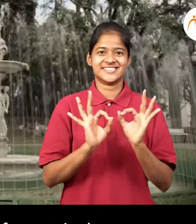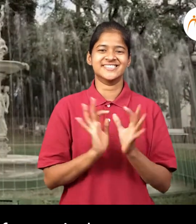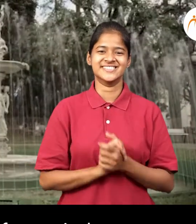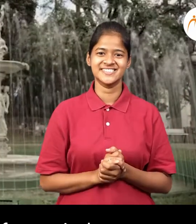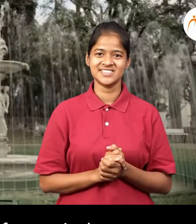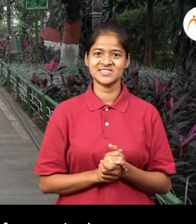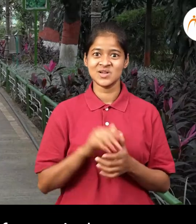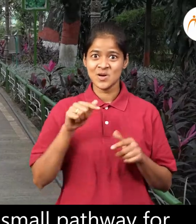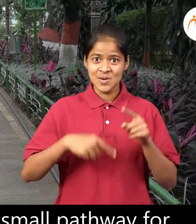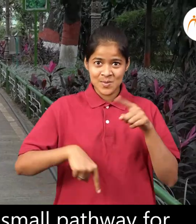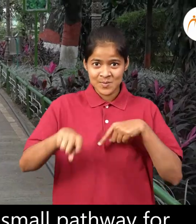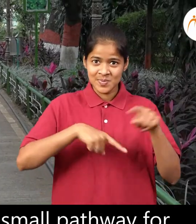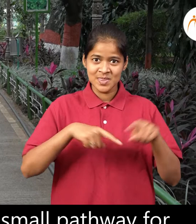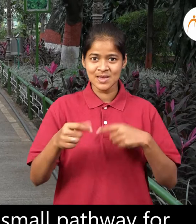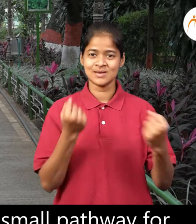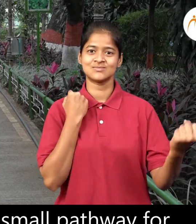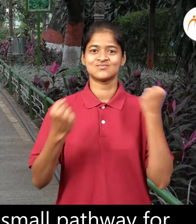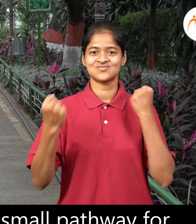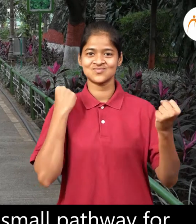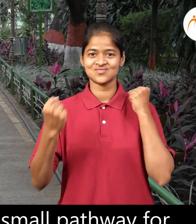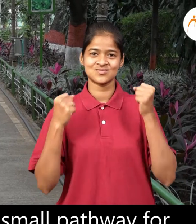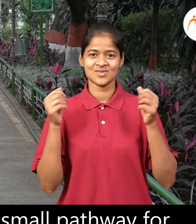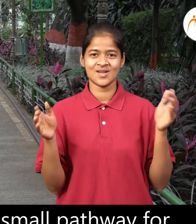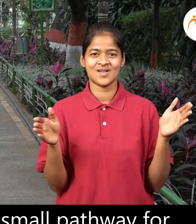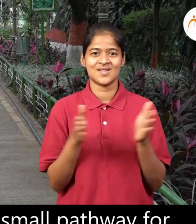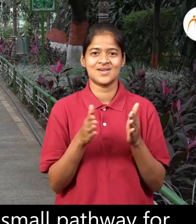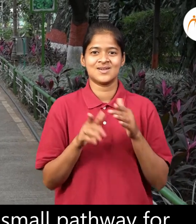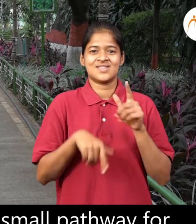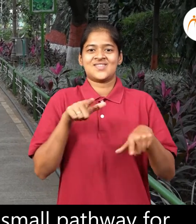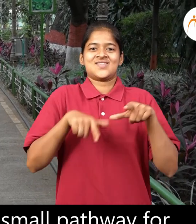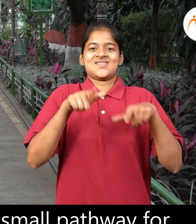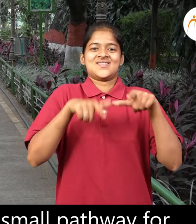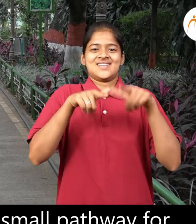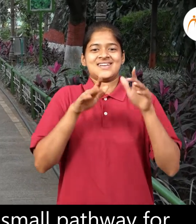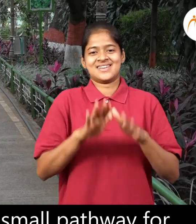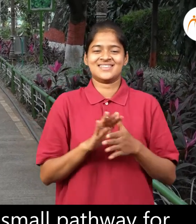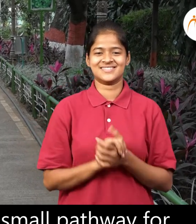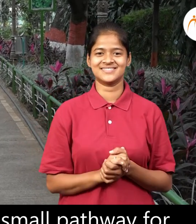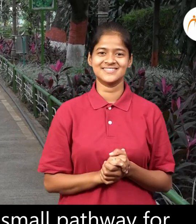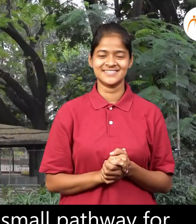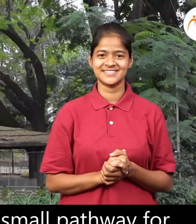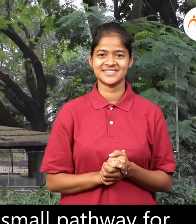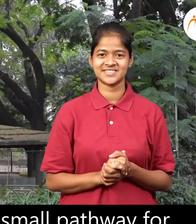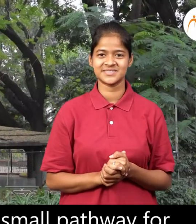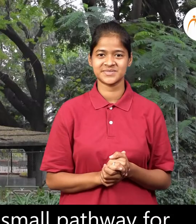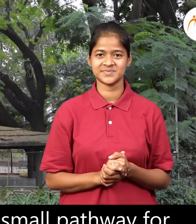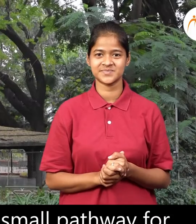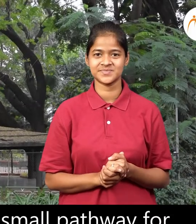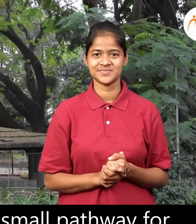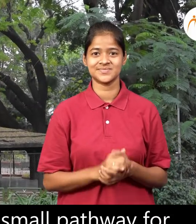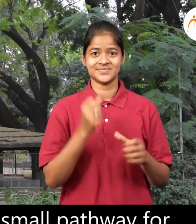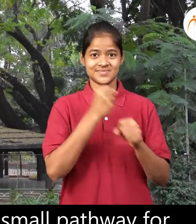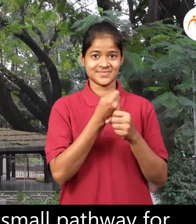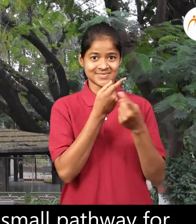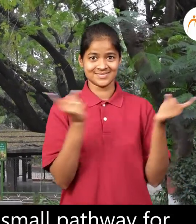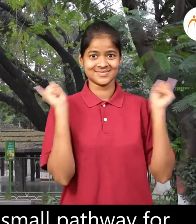there is a separate small pathway for exercising and walking over